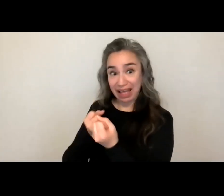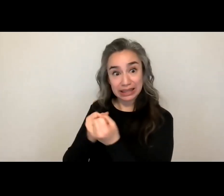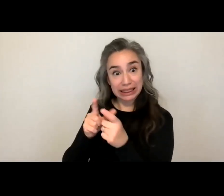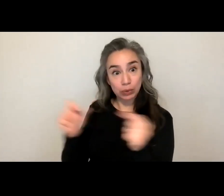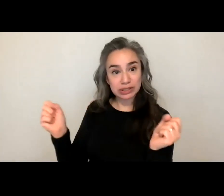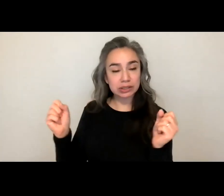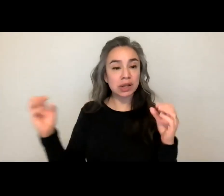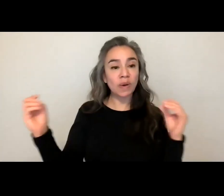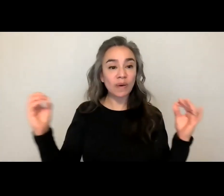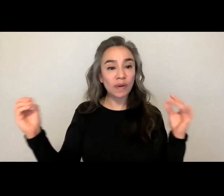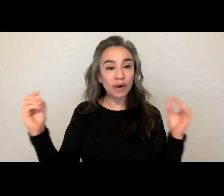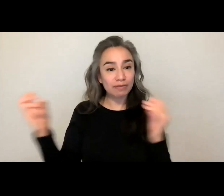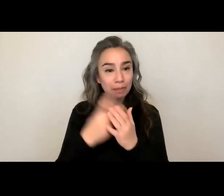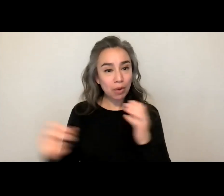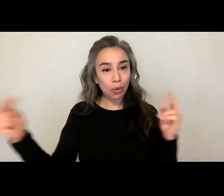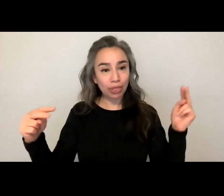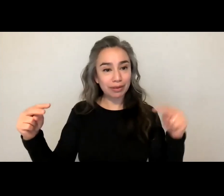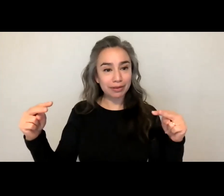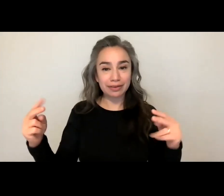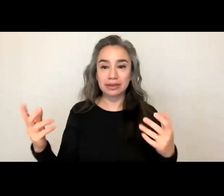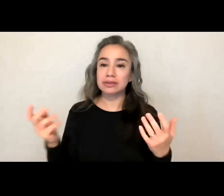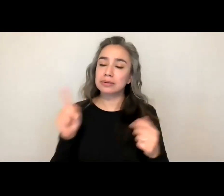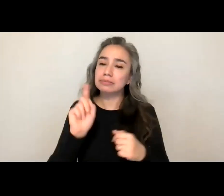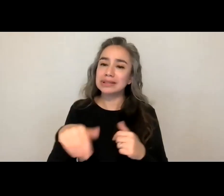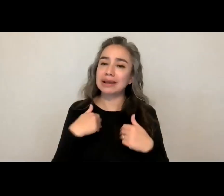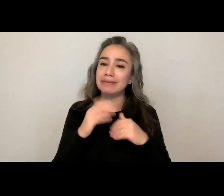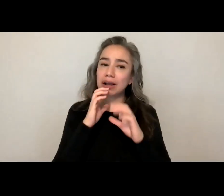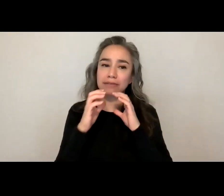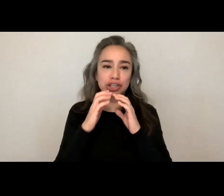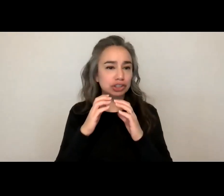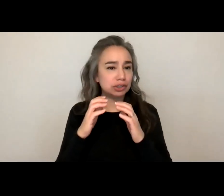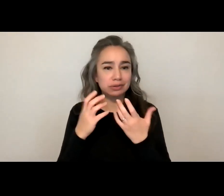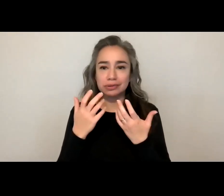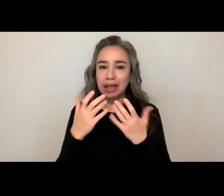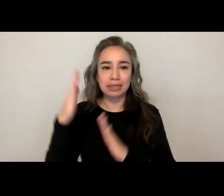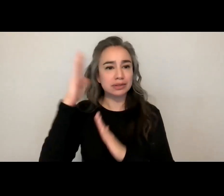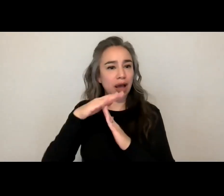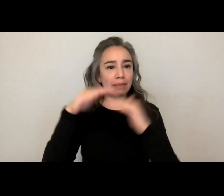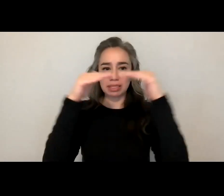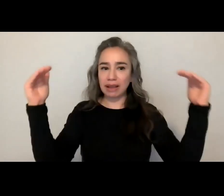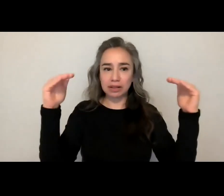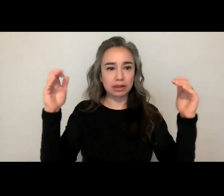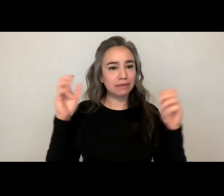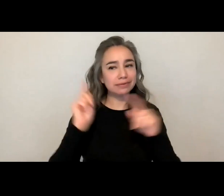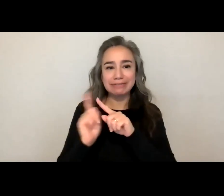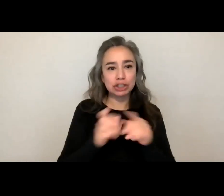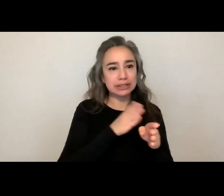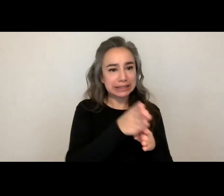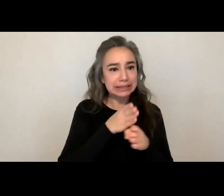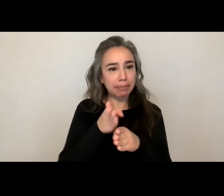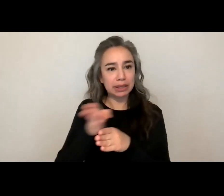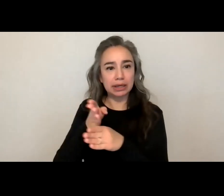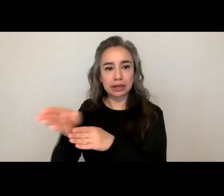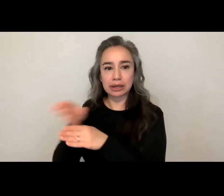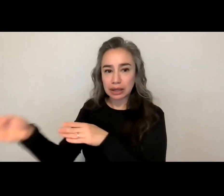I think there has to be conversations at the top levels of all of those disciplines, and then we need to be more public about the kind of scholarship